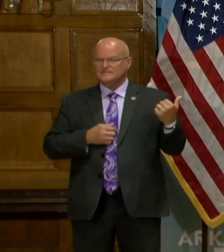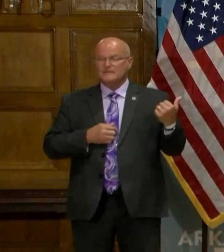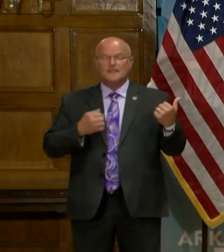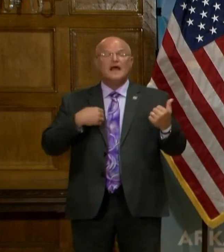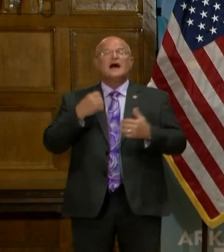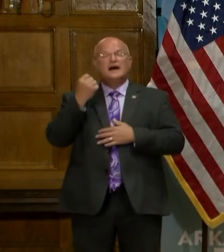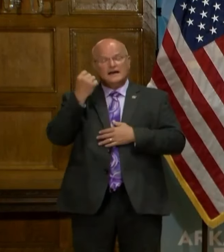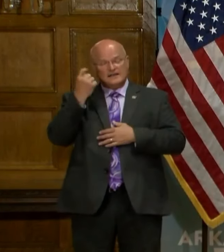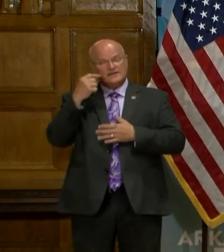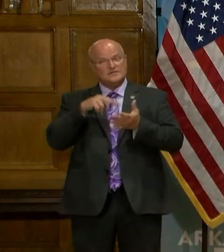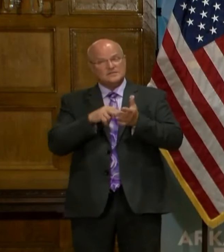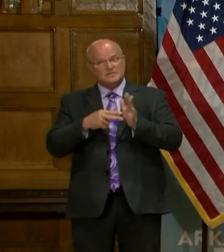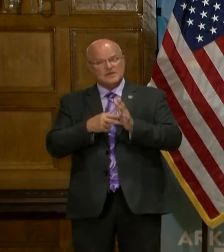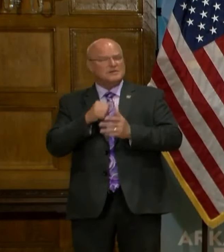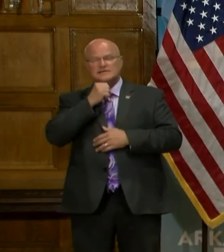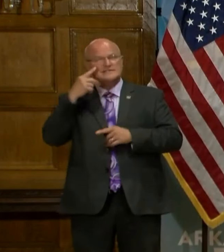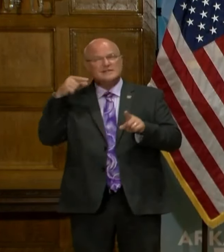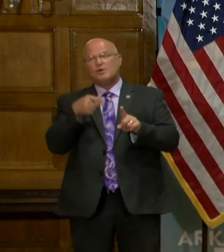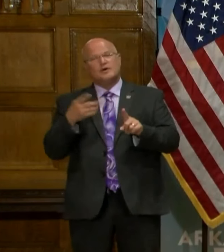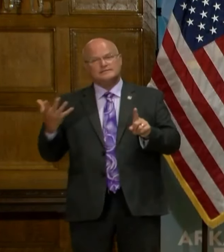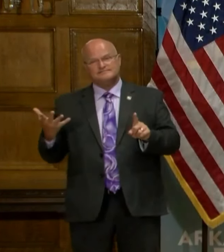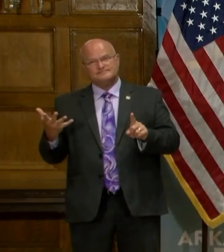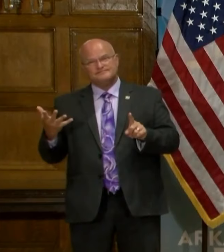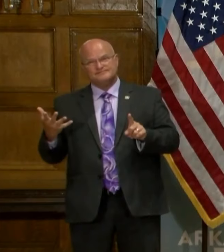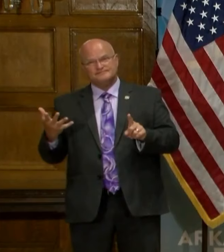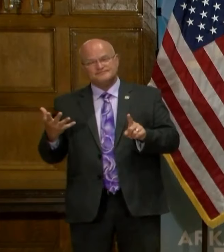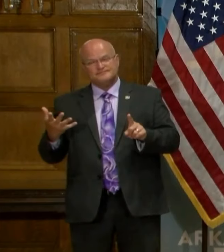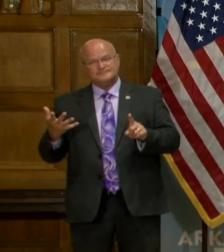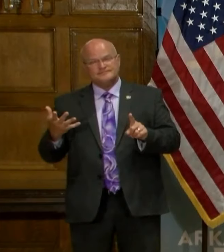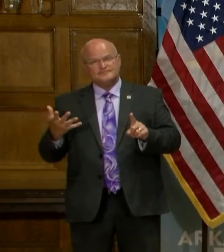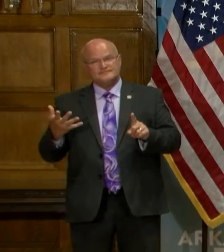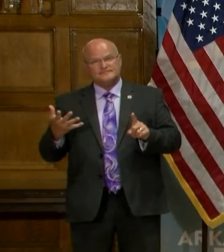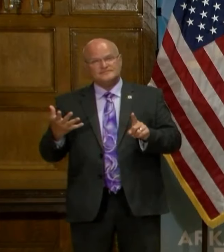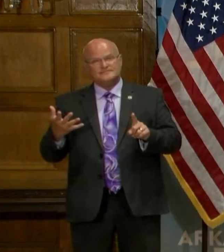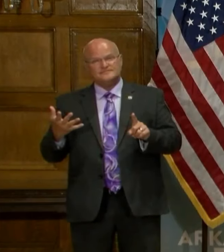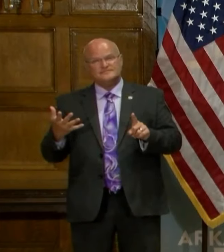I see what you're saying. I just don't see the point.